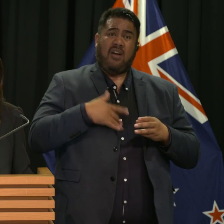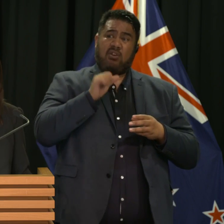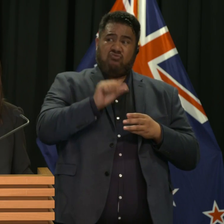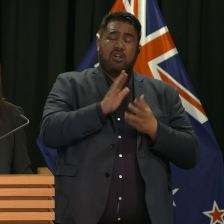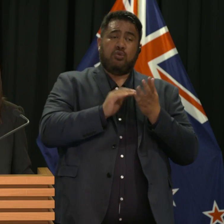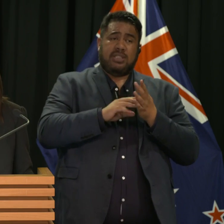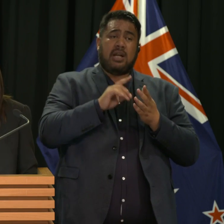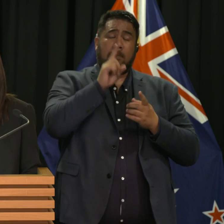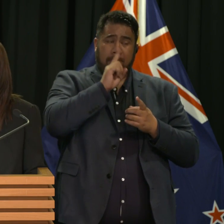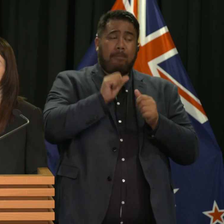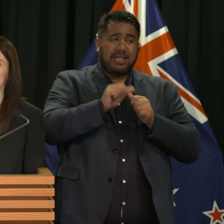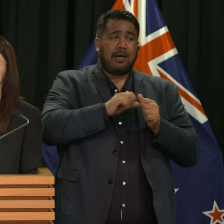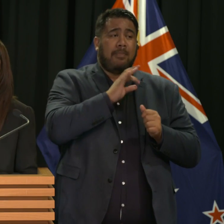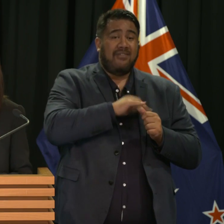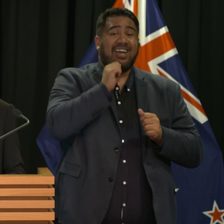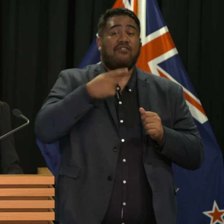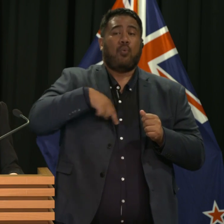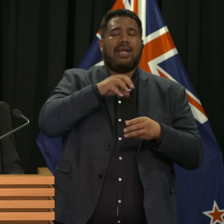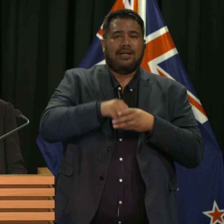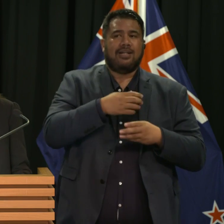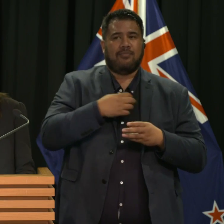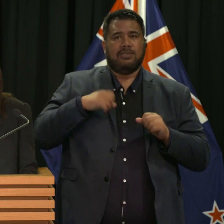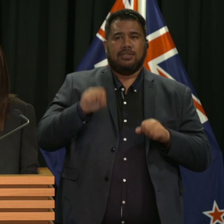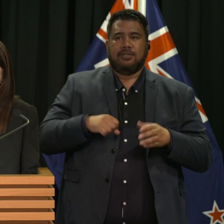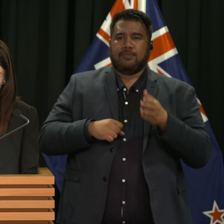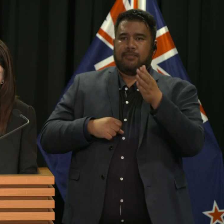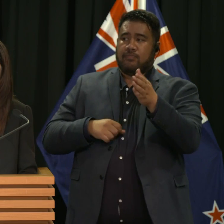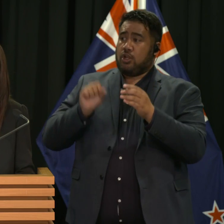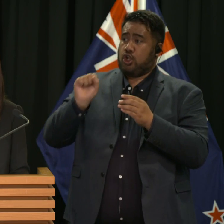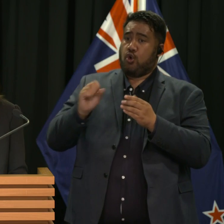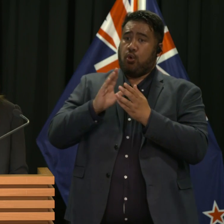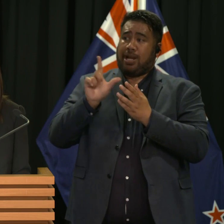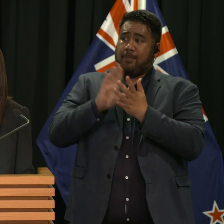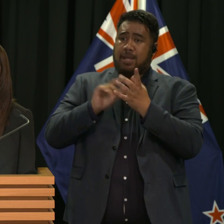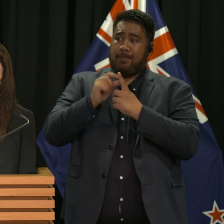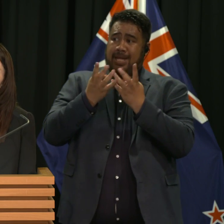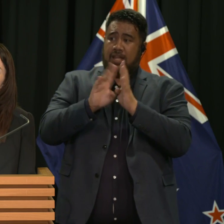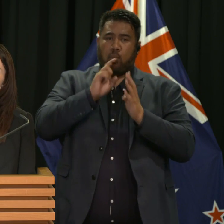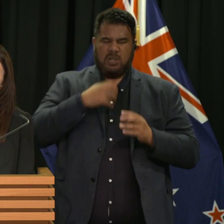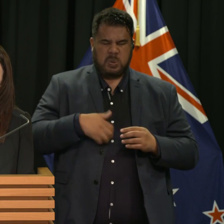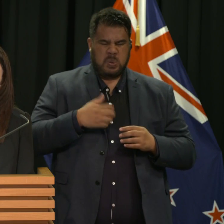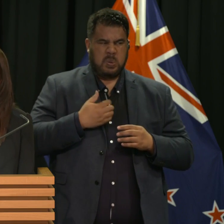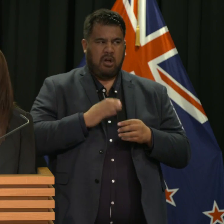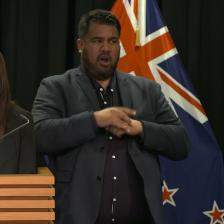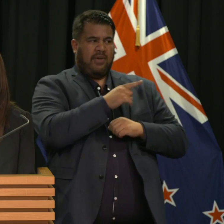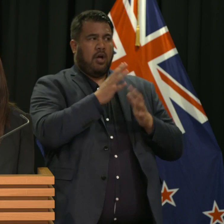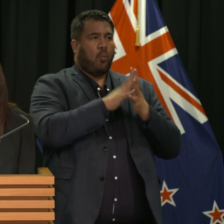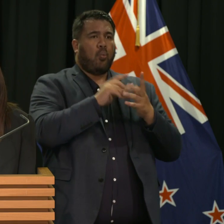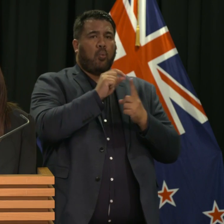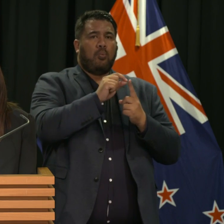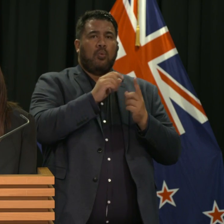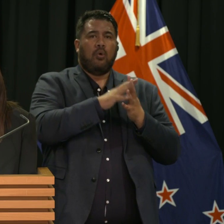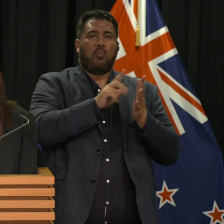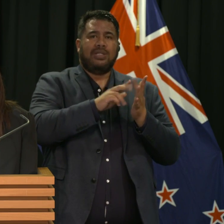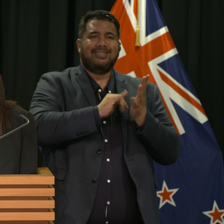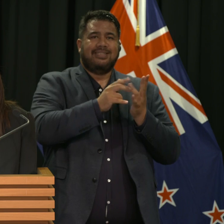it as well. I'll just take a couple more. Do you think that your caucus will hold resentment now towards Winston Peters? No.